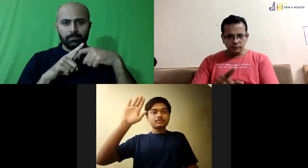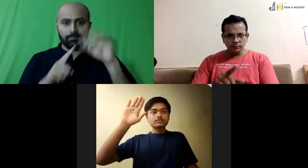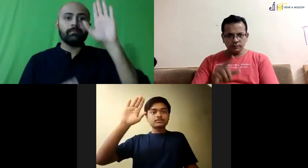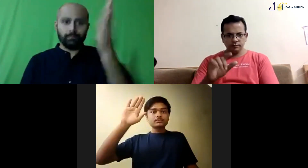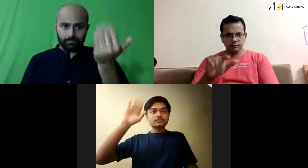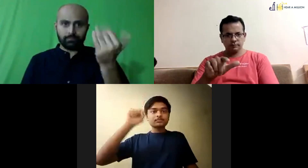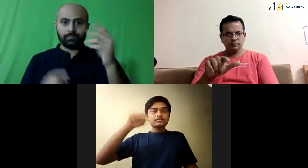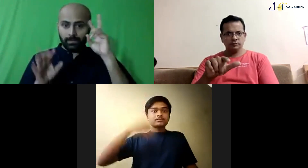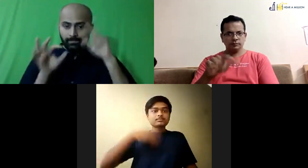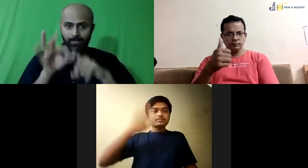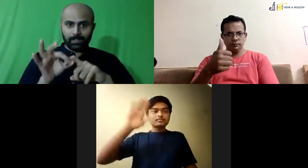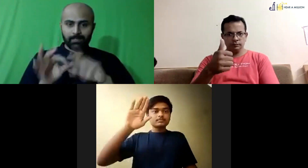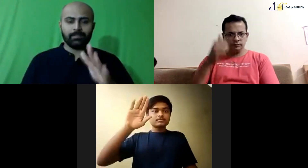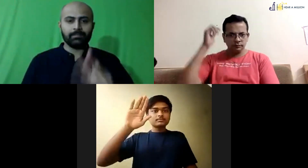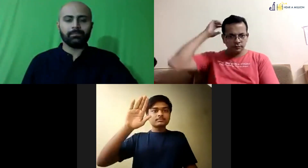Dharmik,